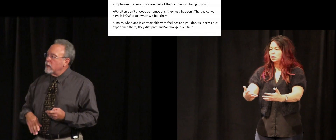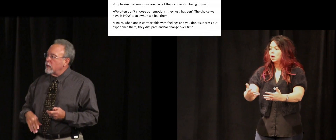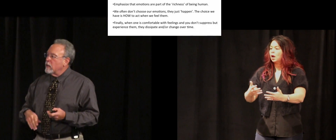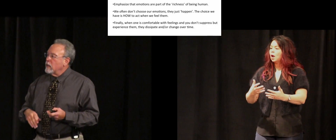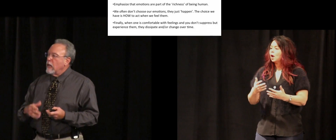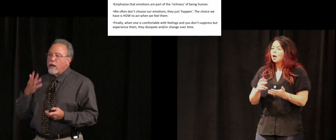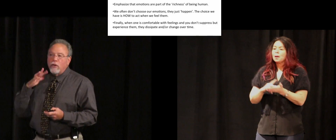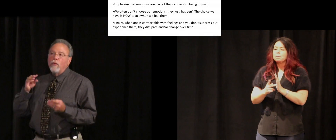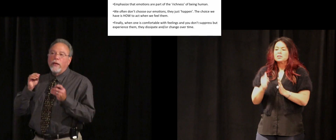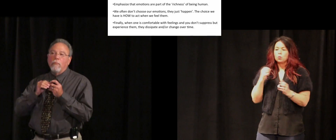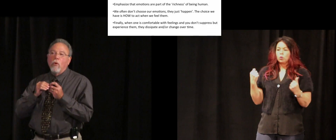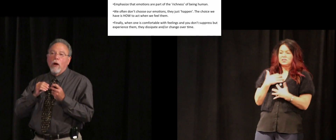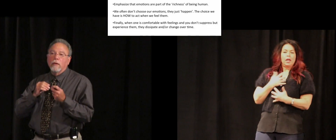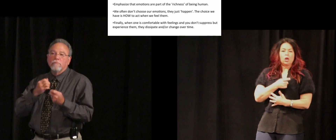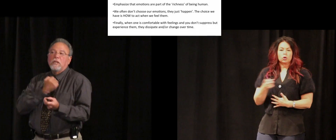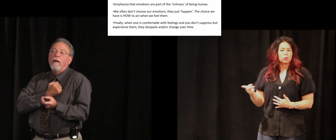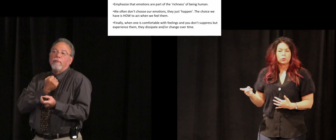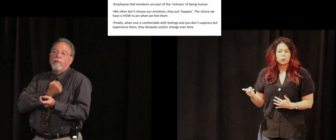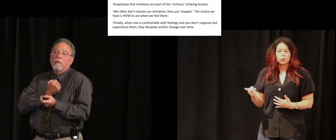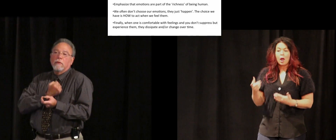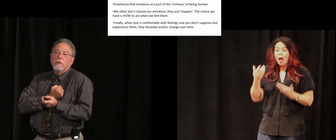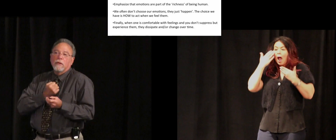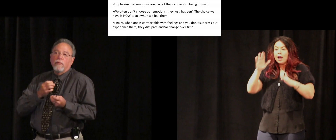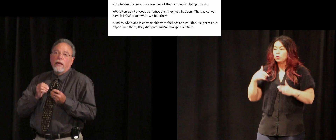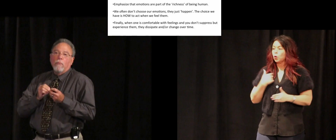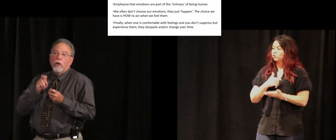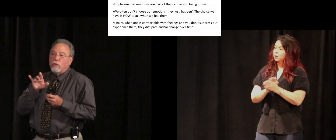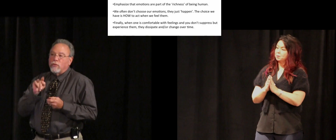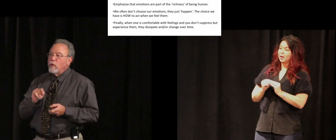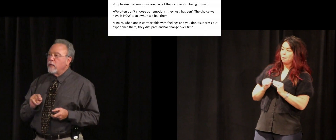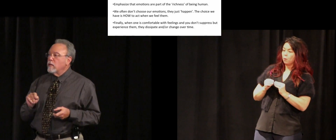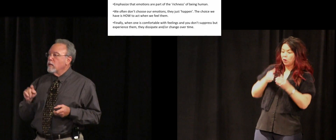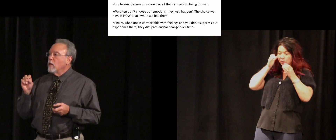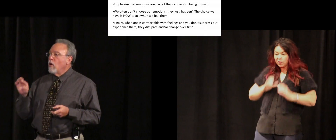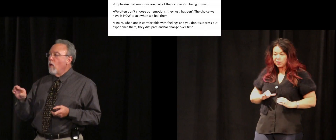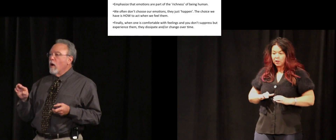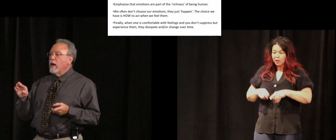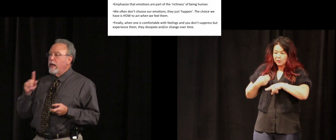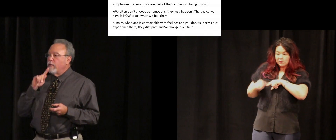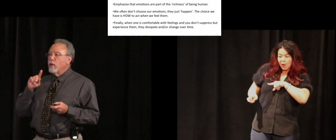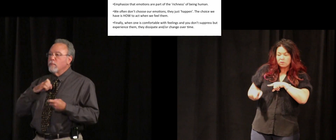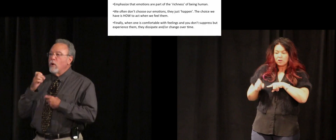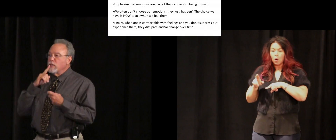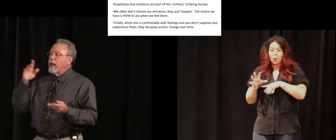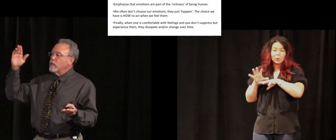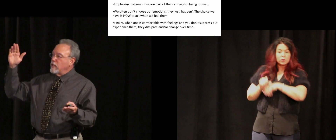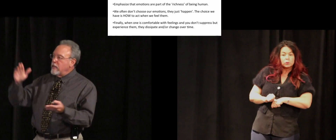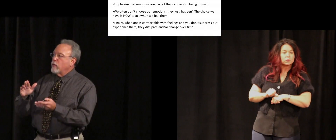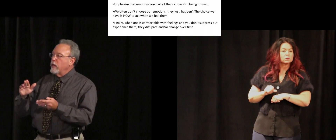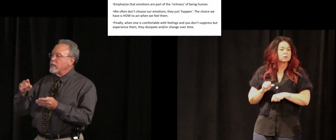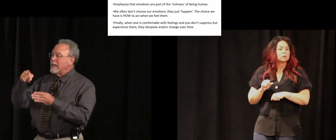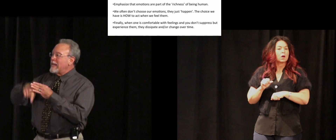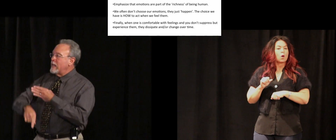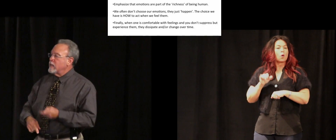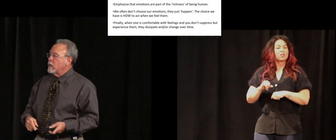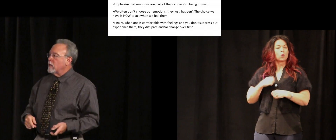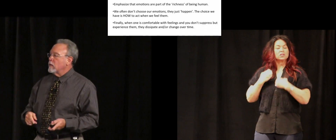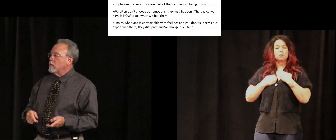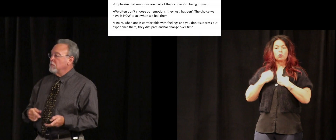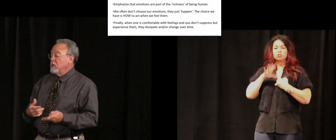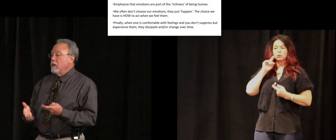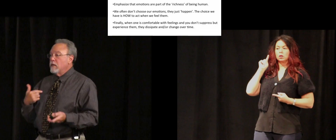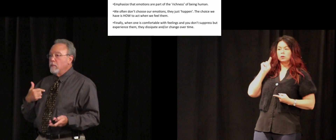Independent thought. Yeah, using the strength-based. We're all guilty of finding the negative, what's